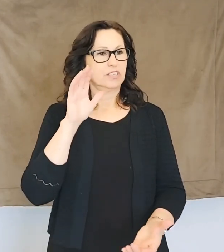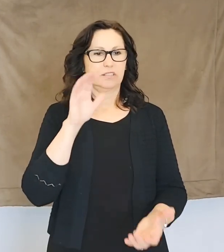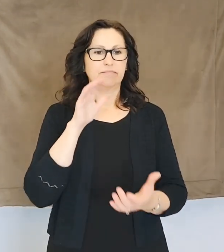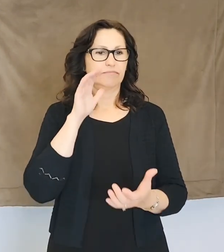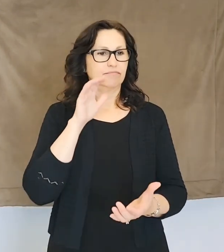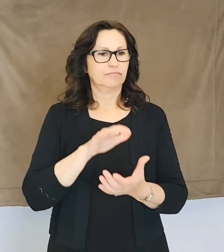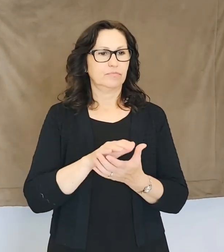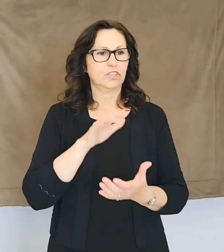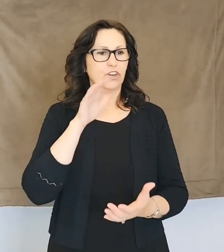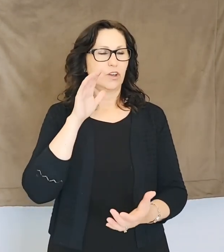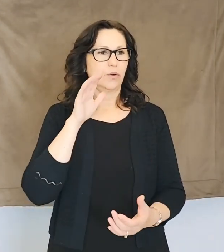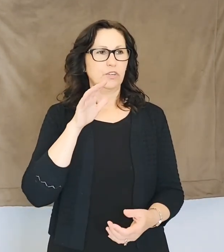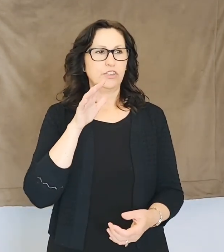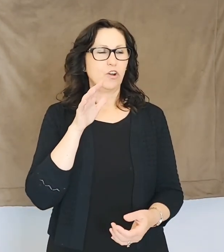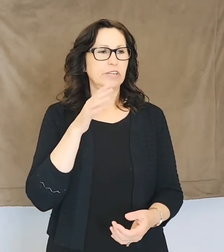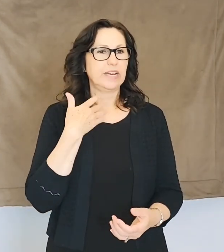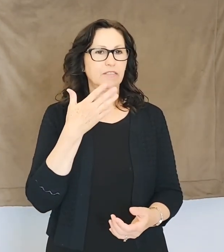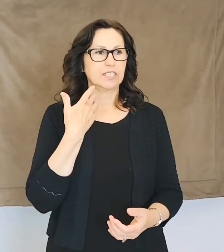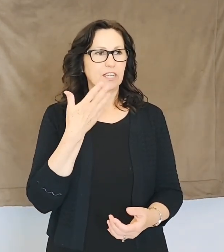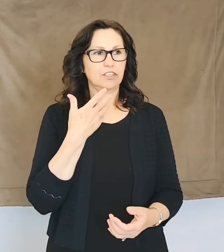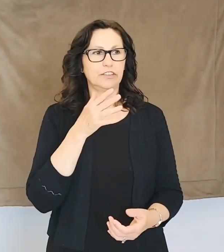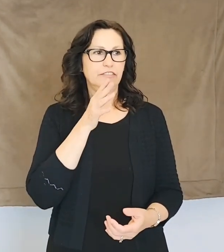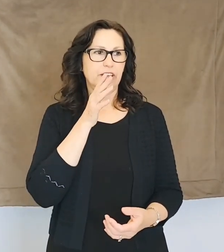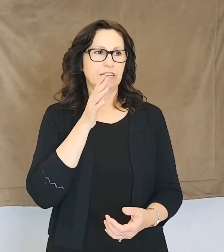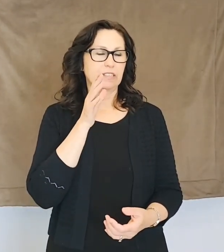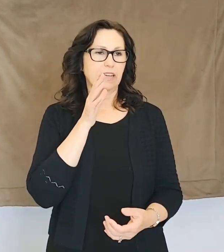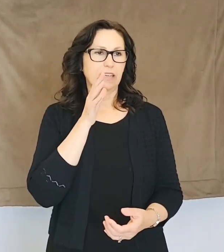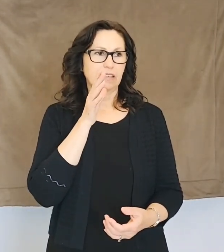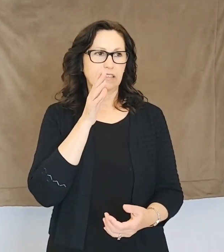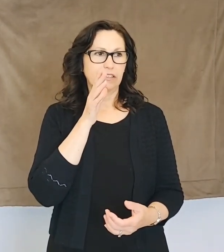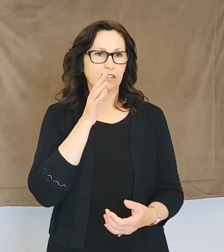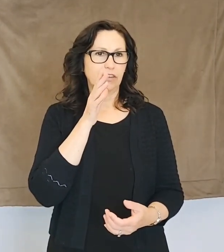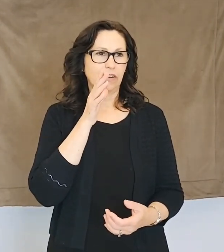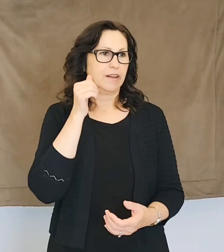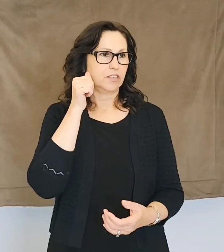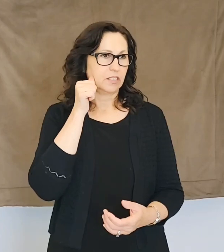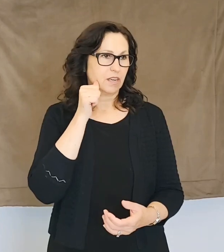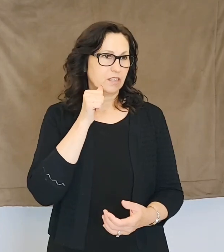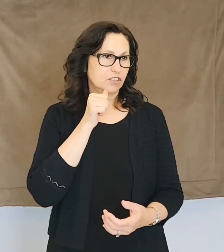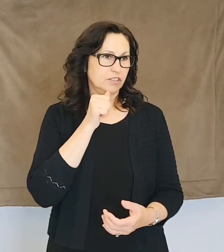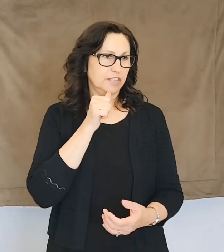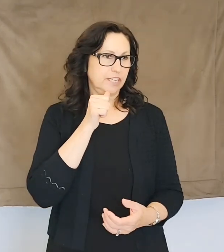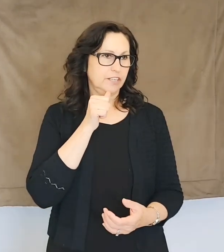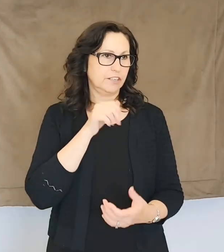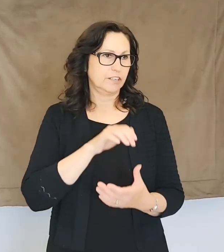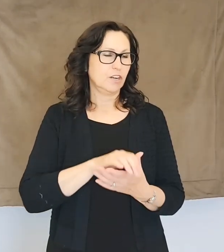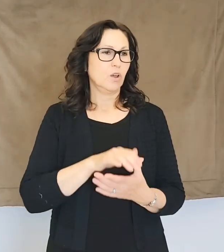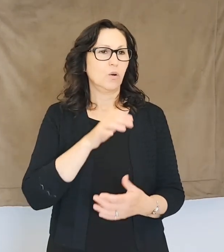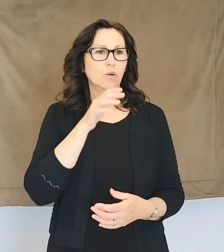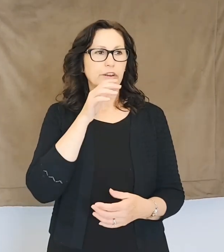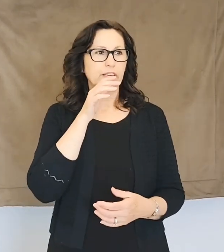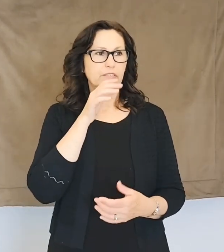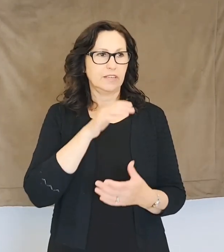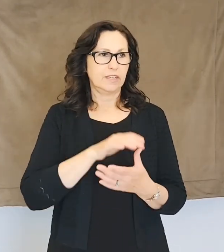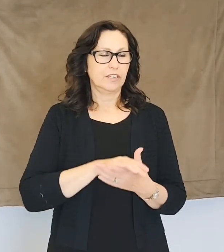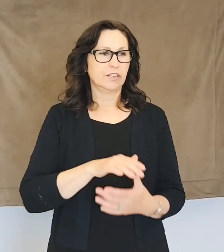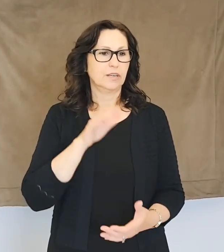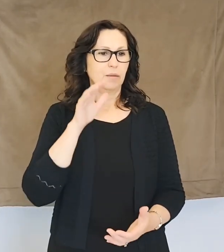just, you know, you don't even have to touch the face. Like you don't have to touch here or even here,